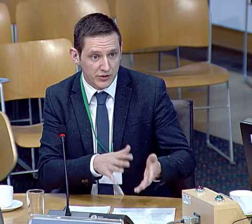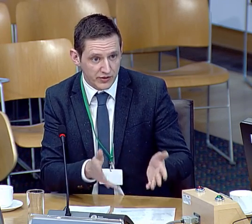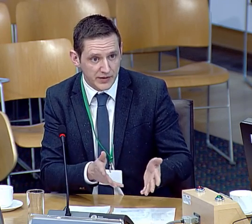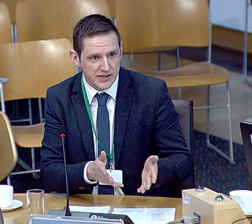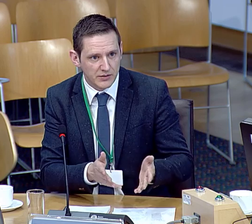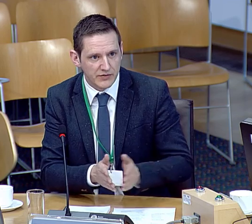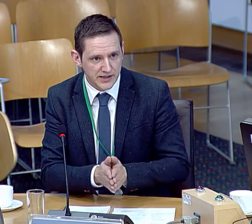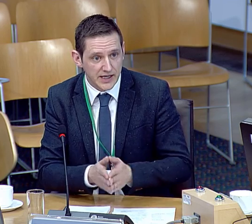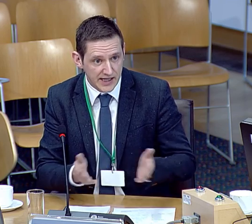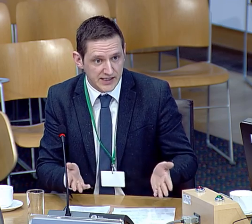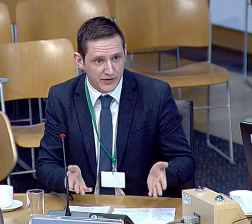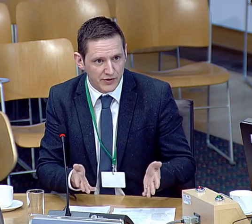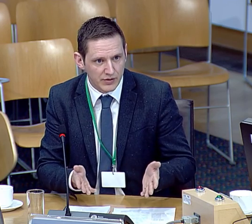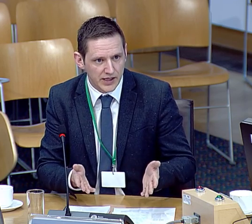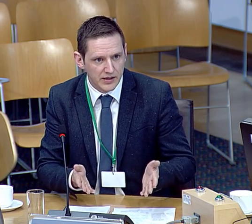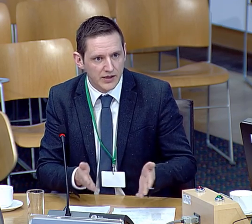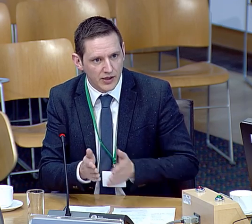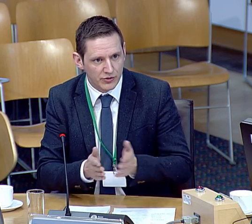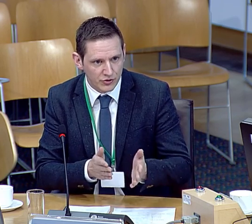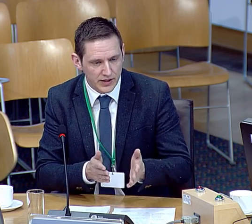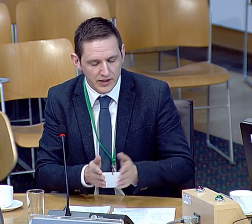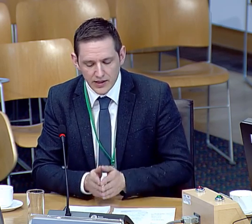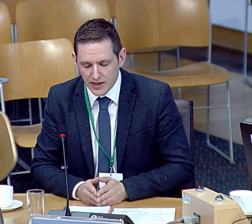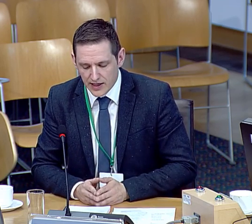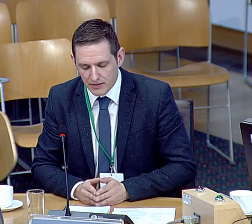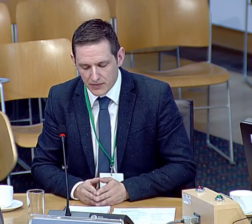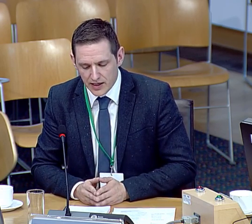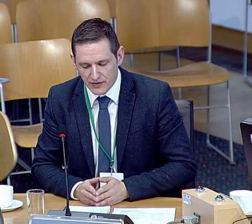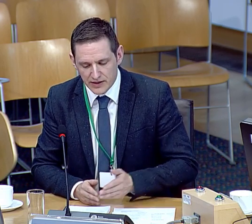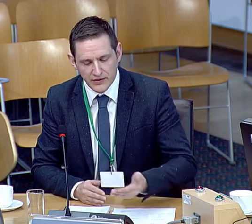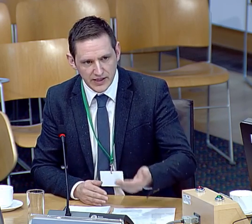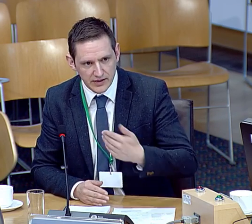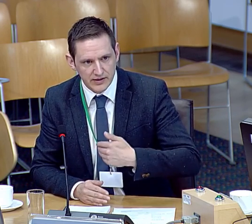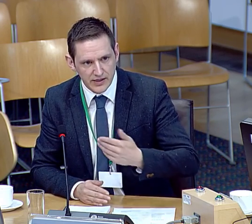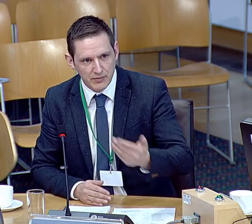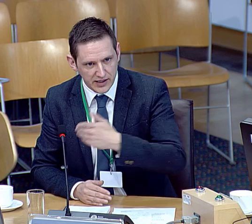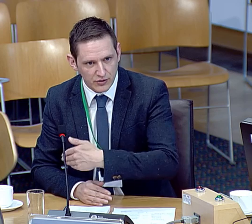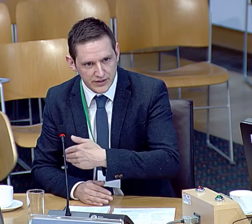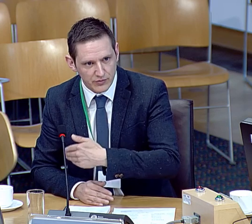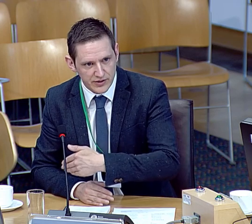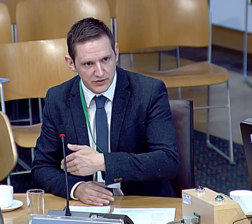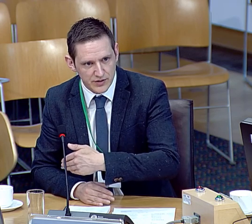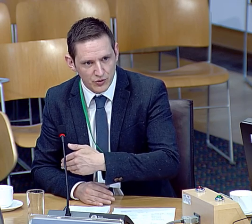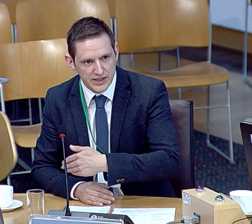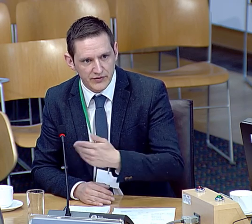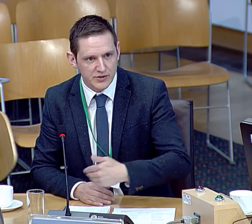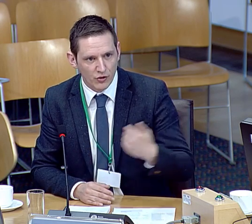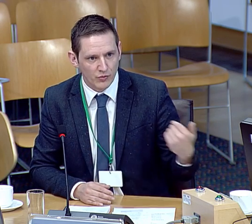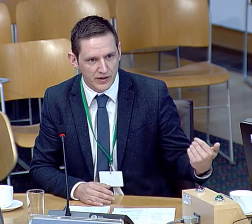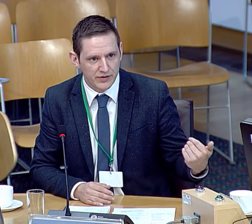know you've missed a couple of things. Is everything okay? How are you doing? And then they can get back in contact with the student support service or with